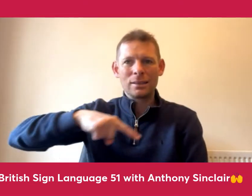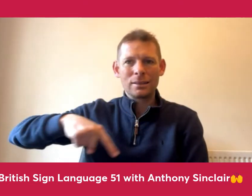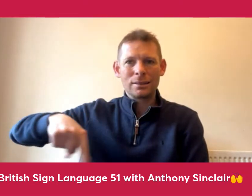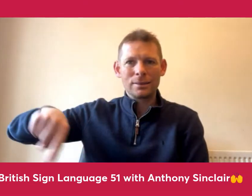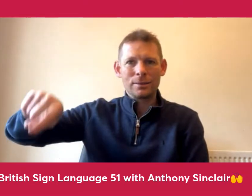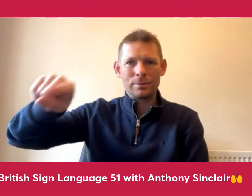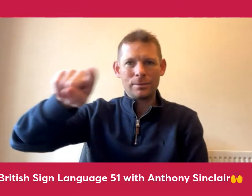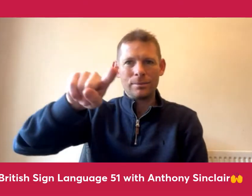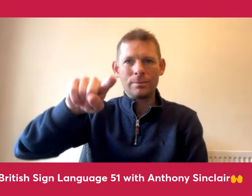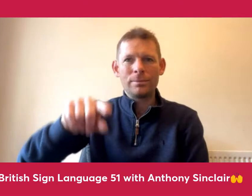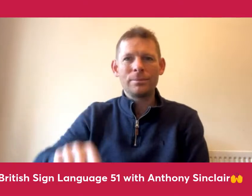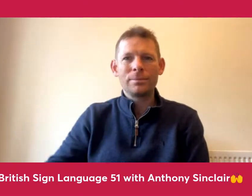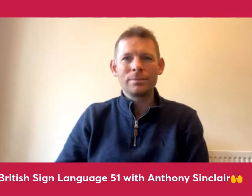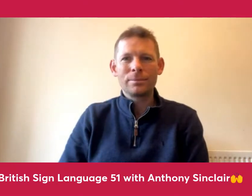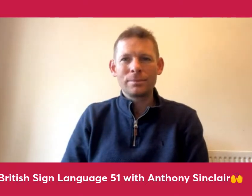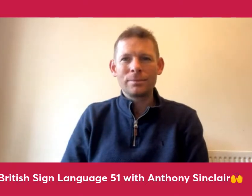A lake.